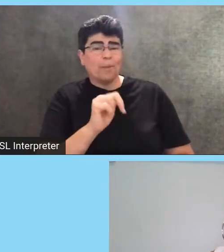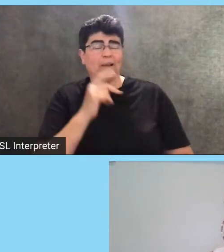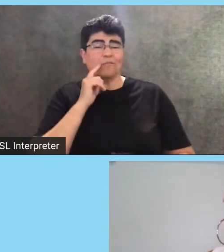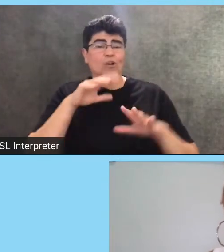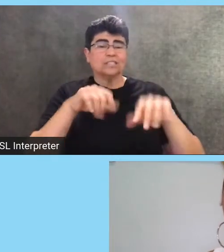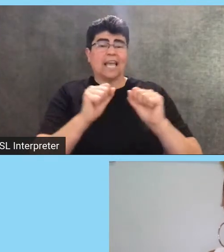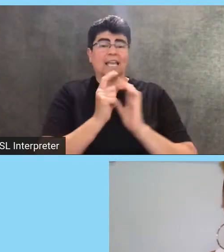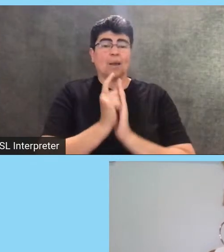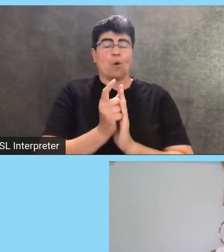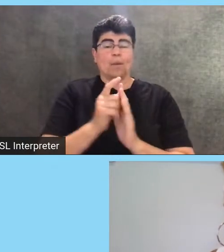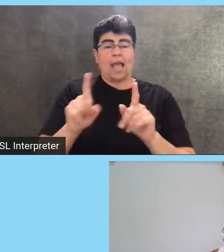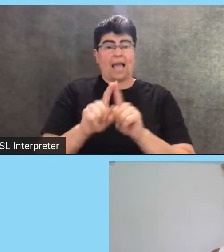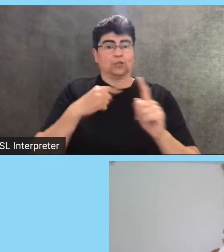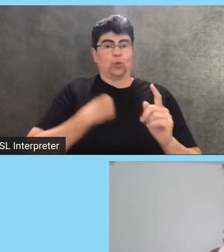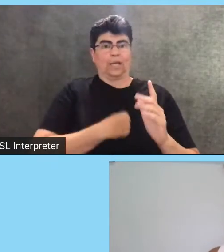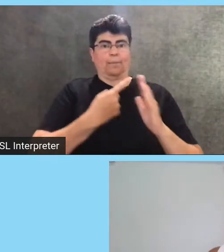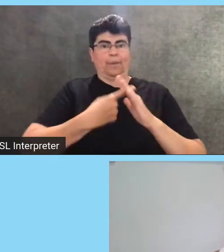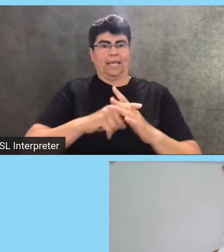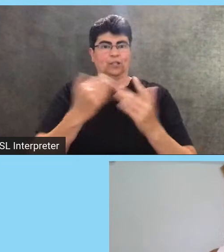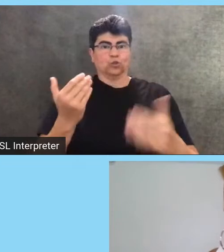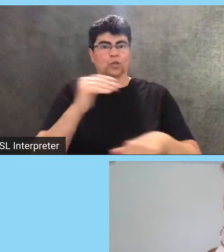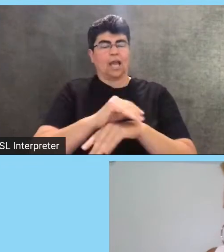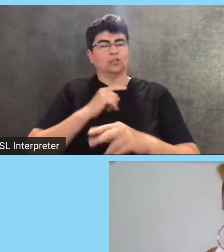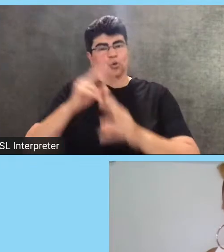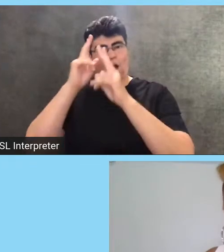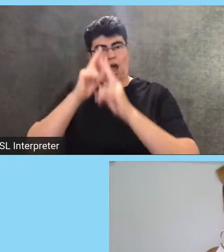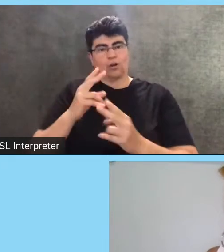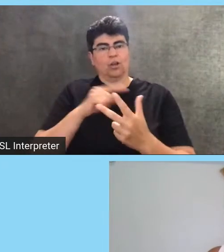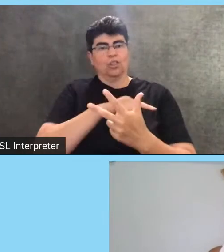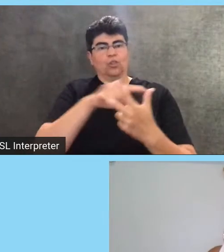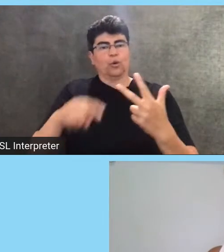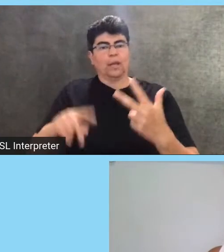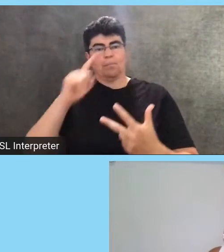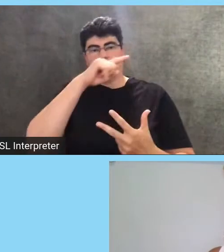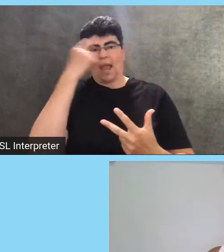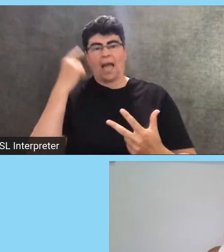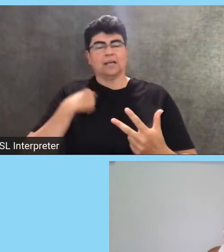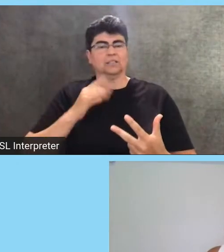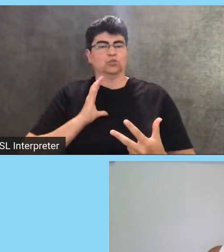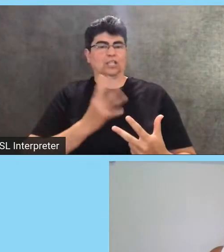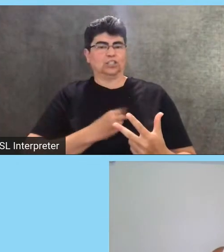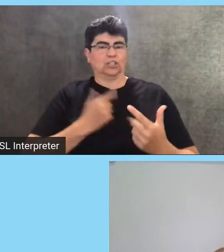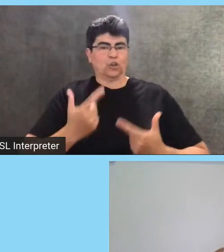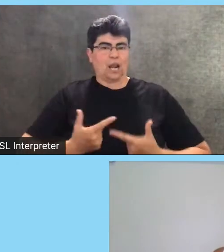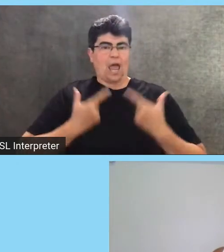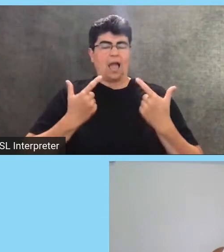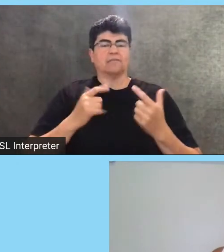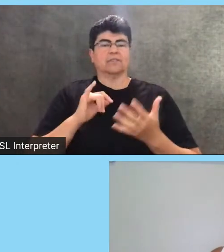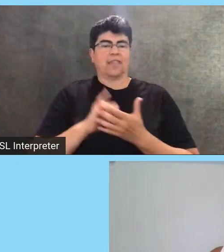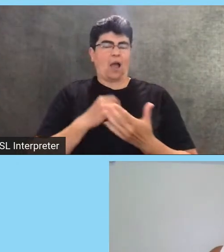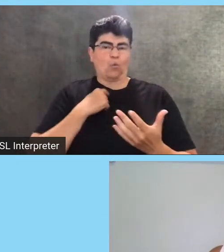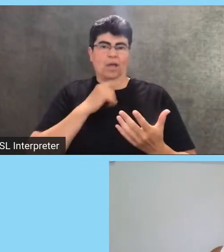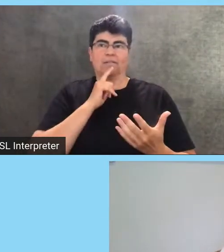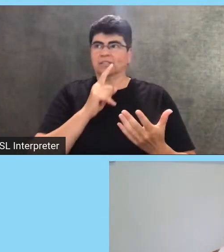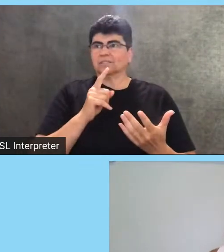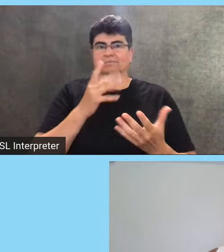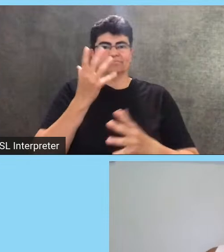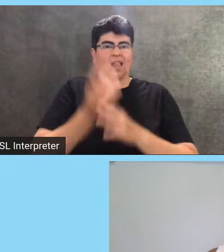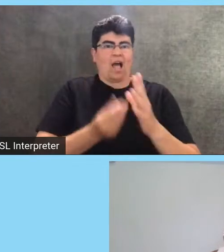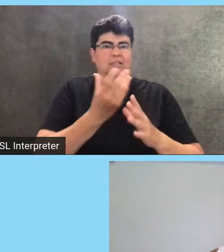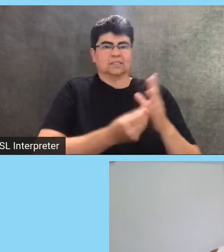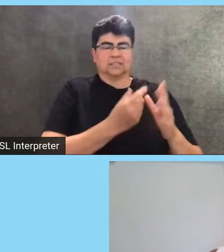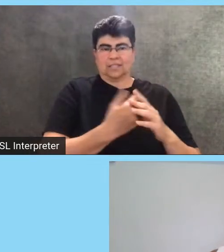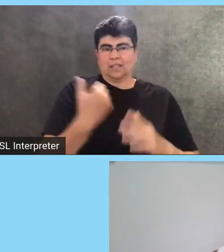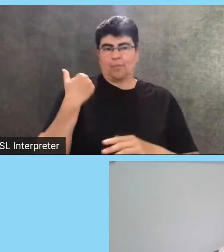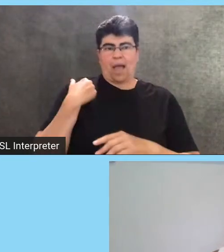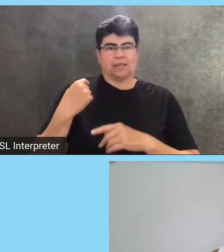a moment as we begin tonight to honor the 3 Black transgender lives lost within the past few weeks. Let us all